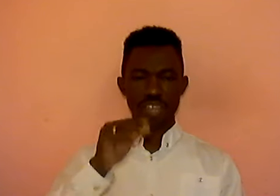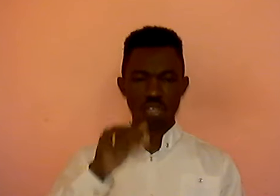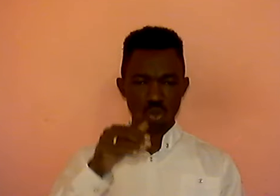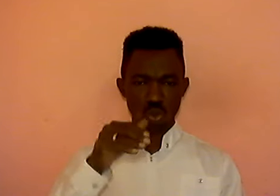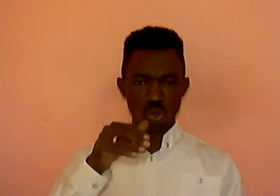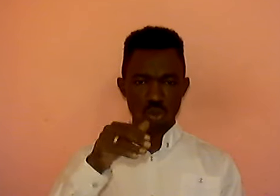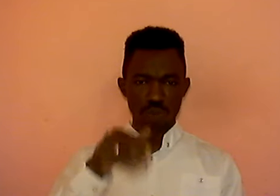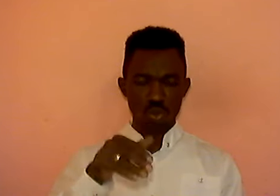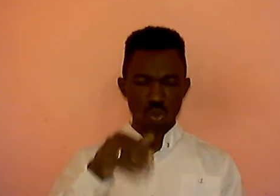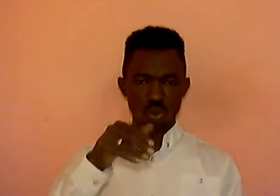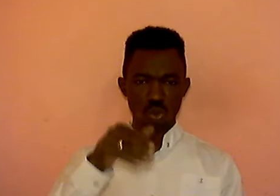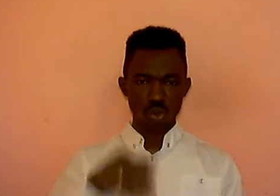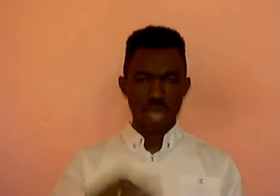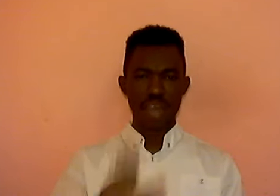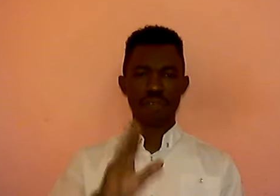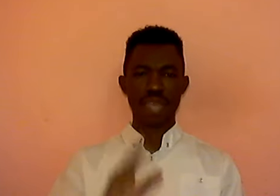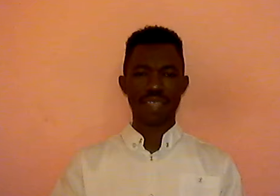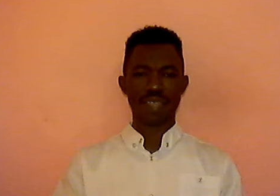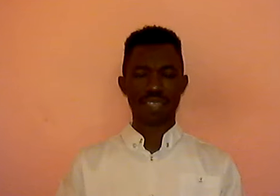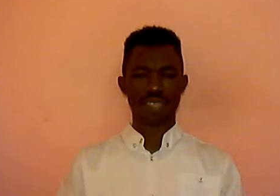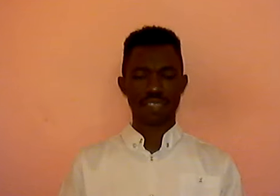them to have eternal.